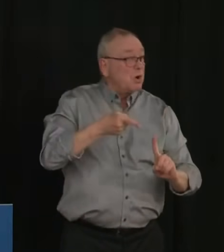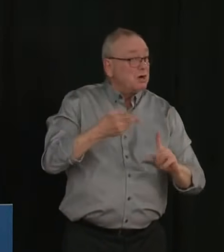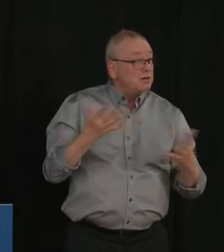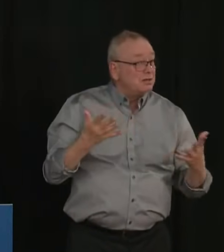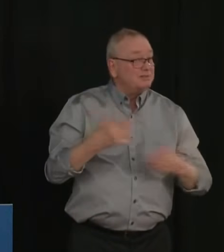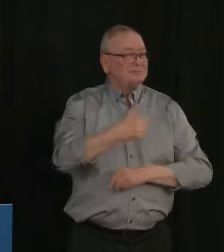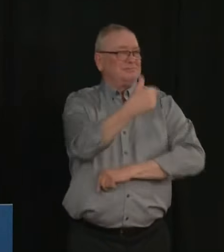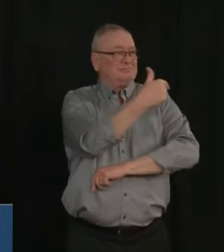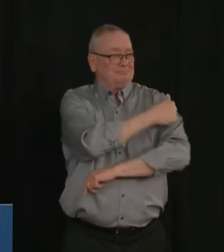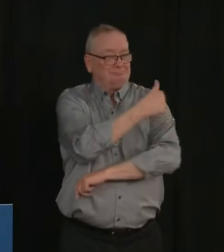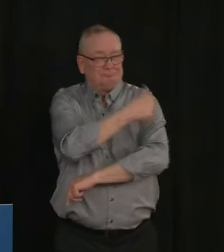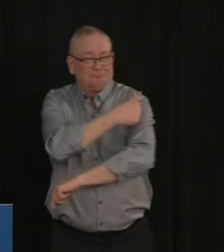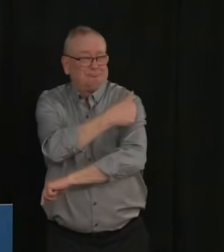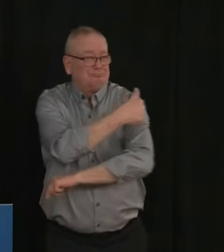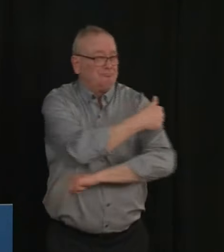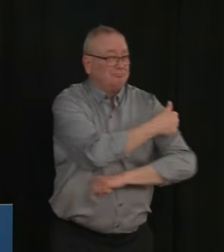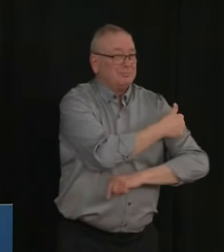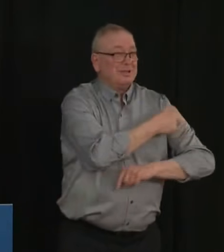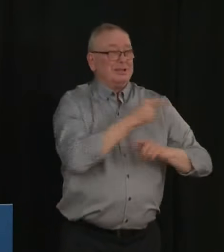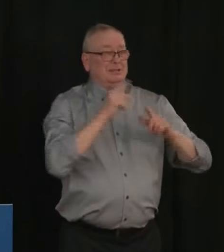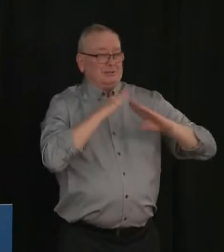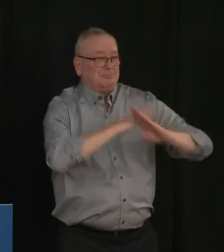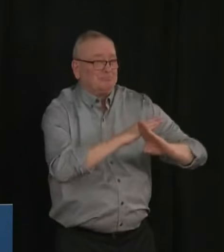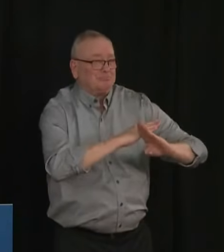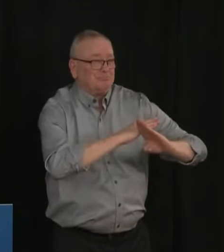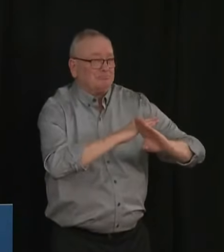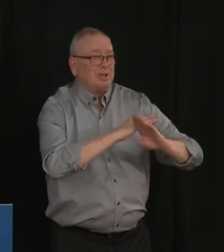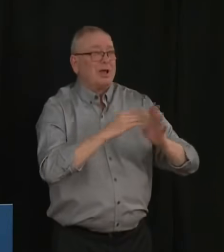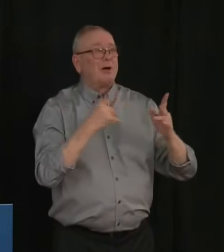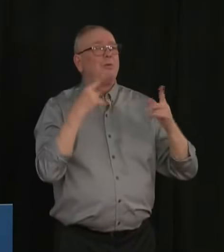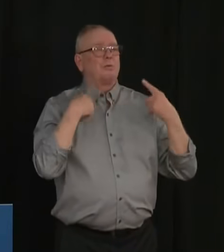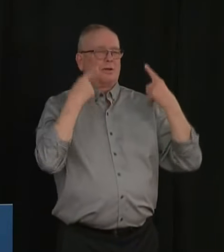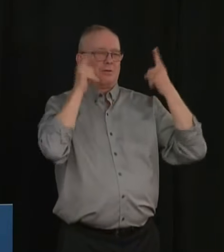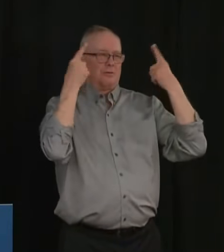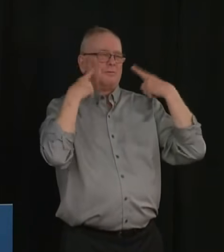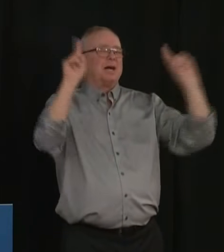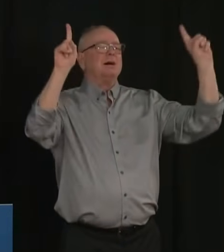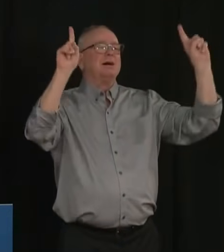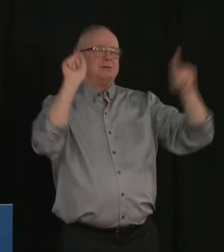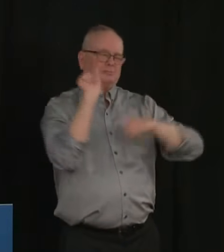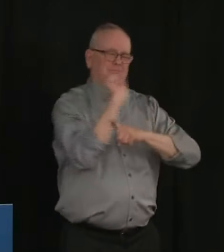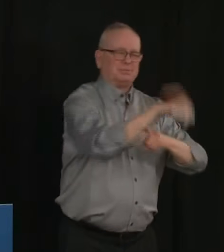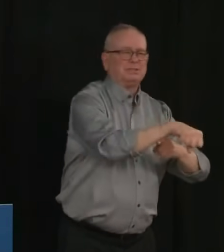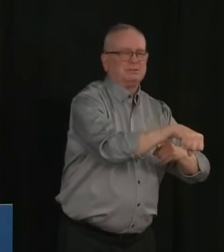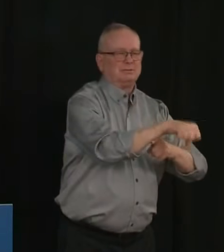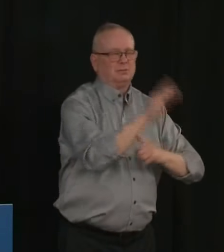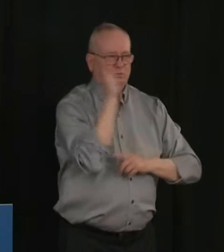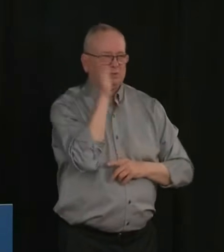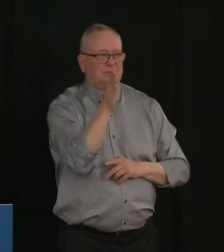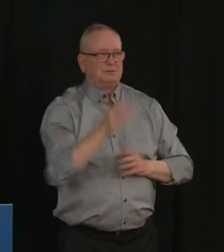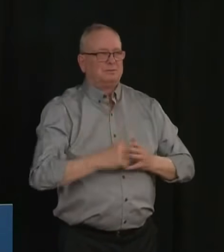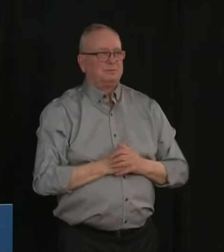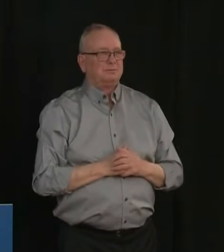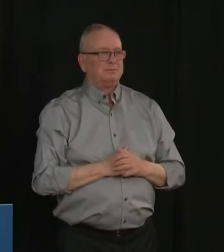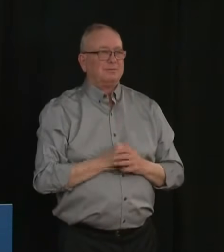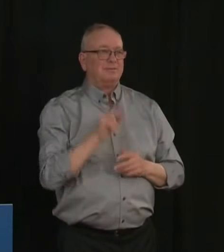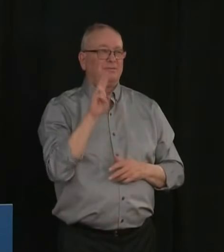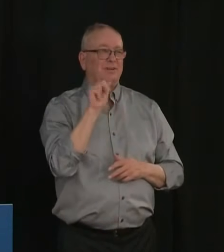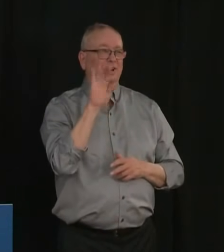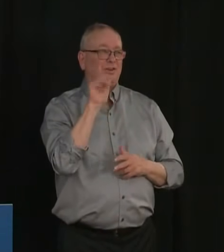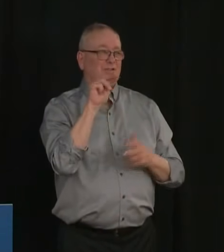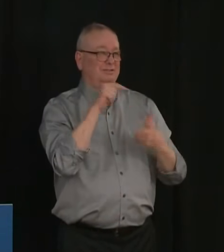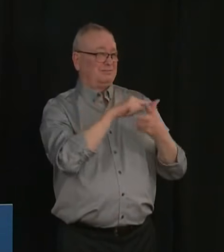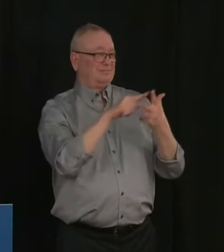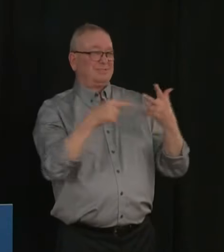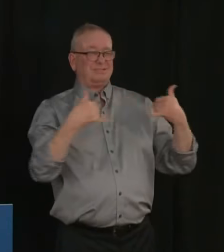this fight. We can protect each other. The variants are an unfortunate reality, but we have the tools to stop